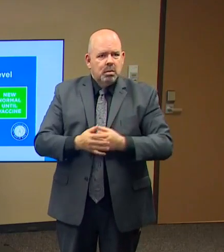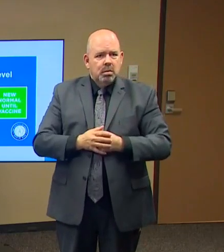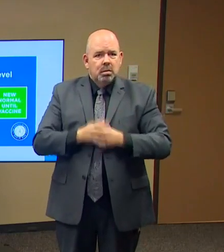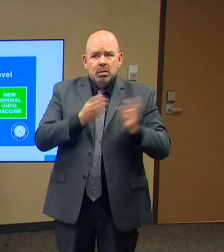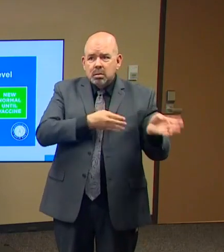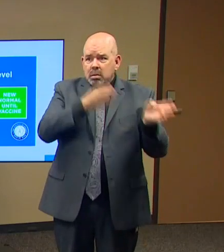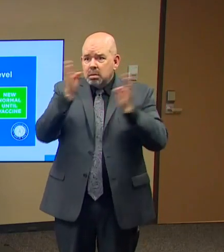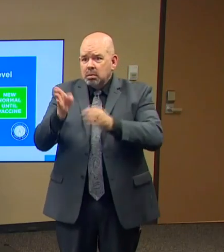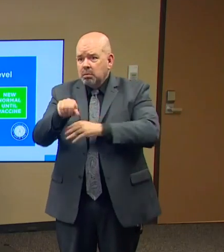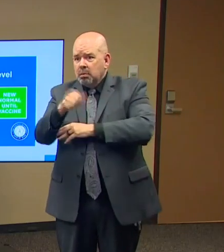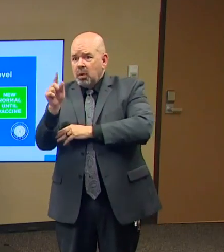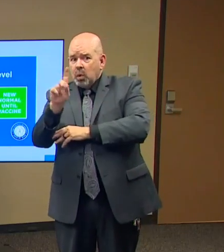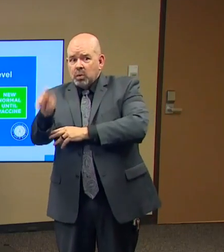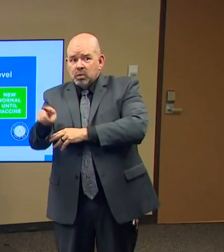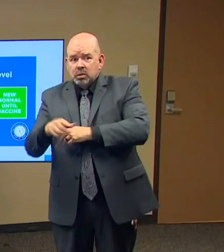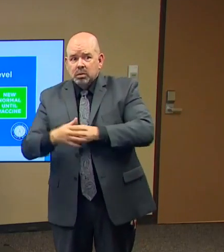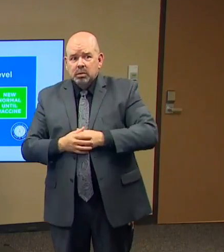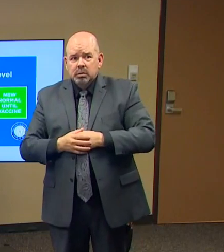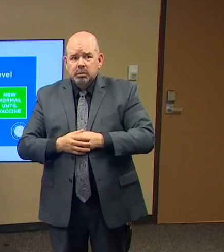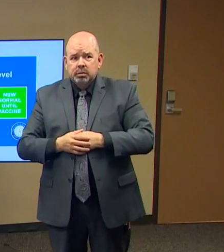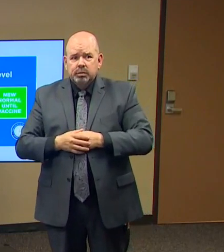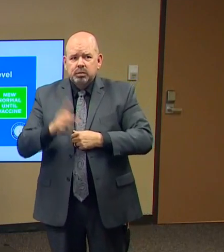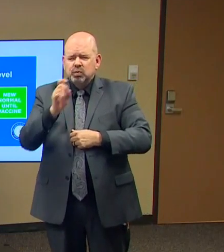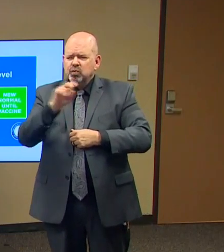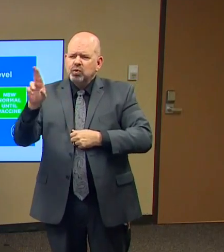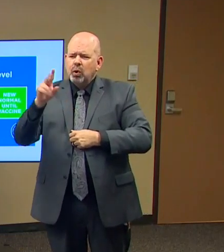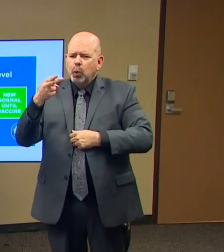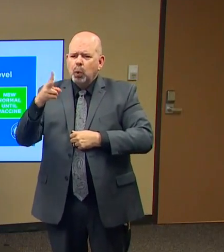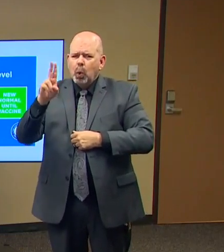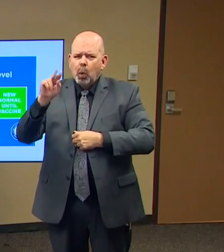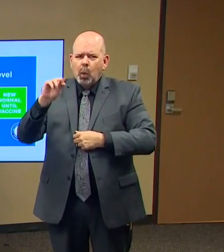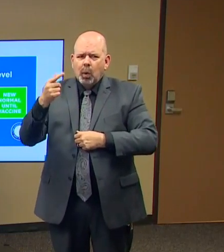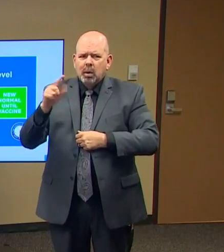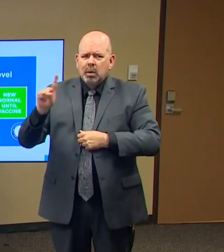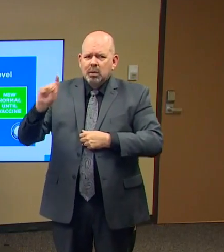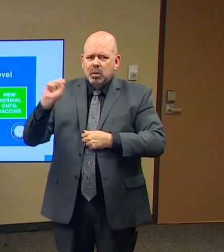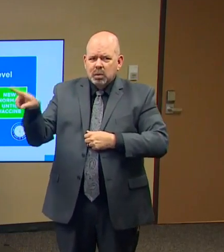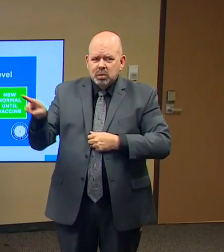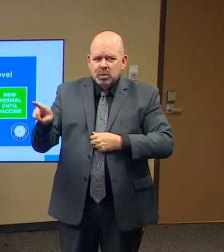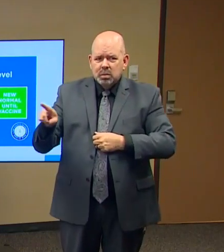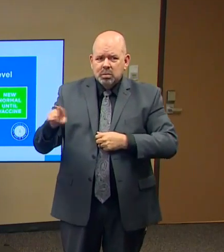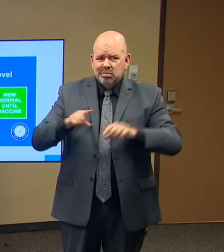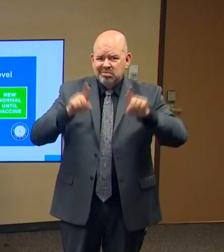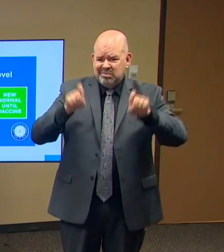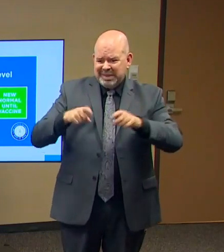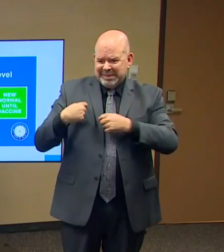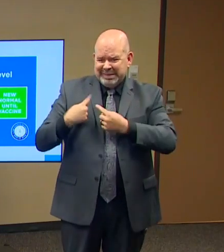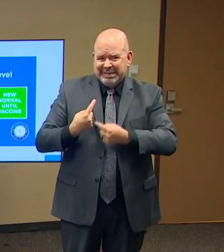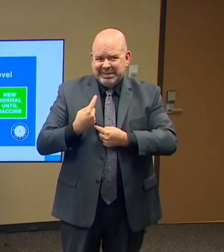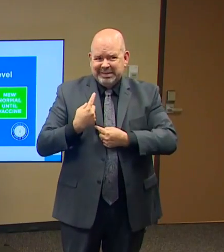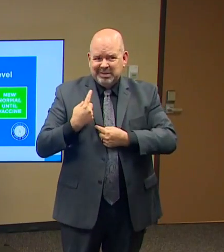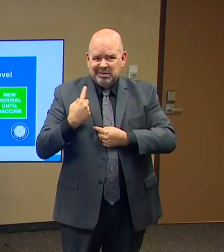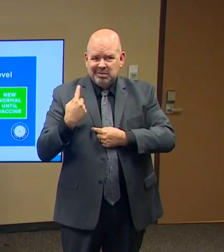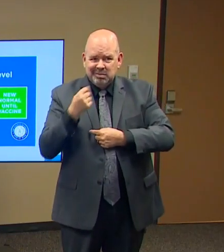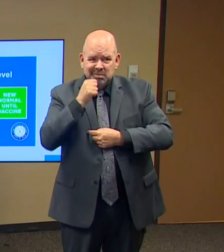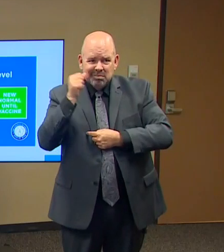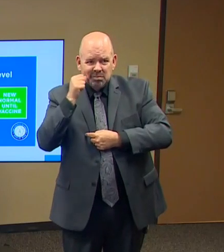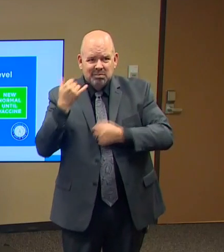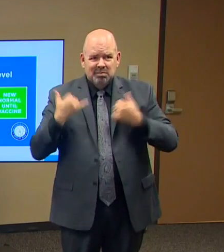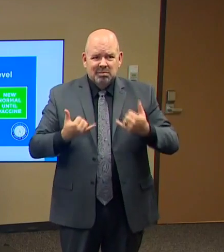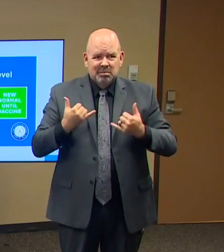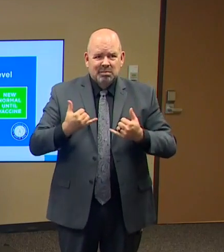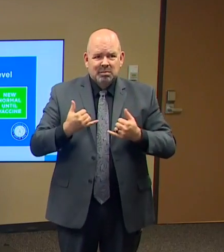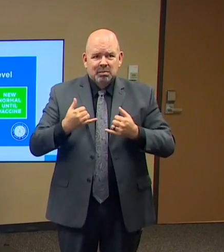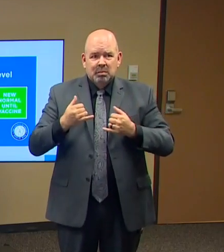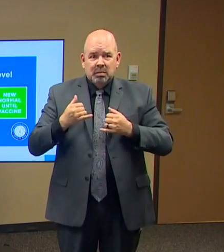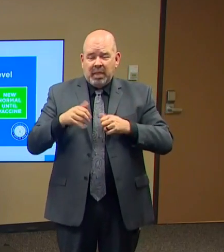Wong, with the testing that we had, the walk-up testing the past couple days for protesters, and the fact that there's going to